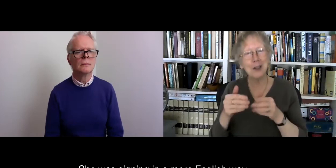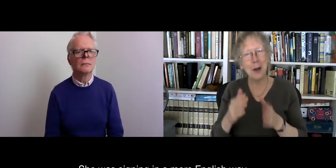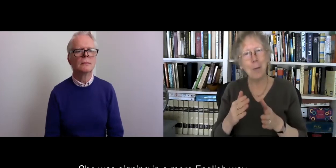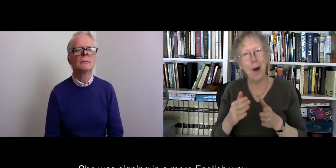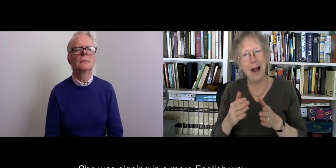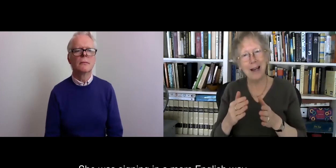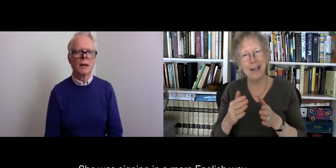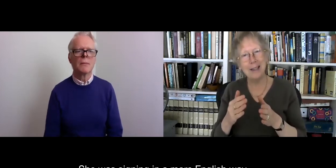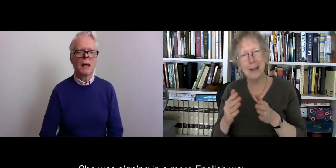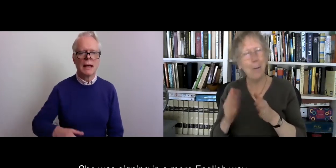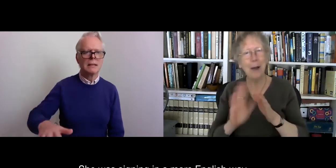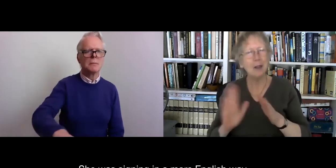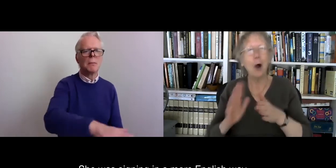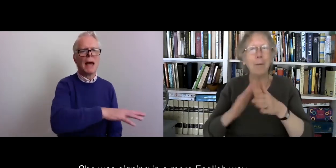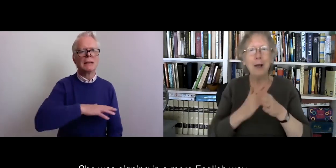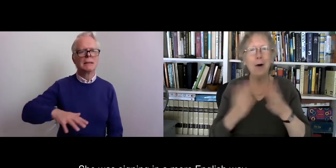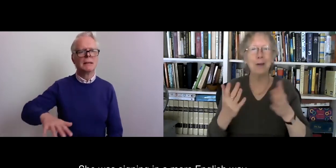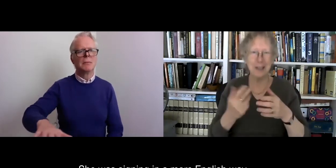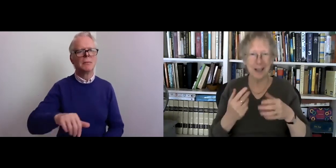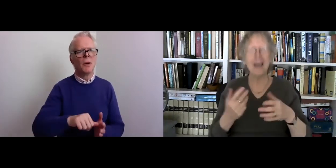And so she was signing in a more English way.